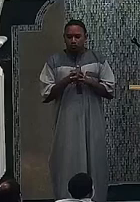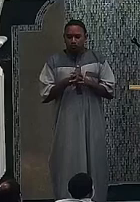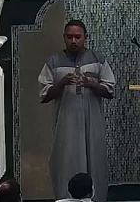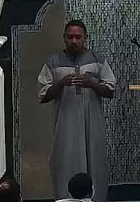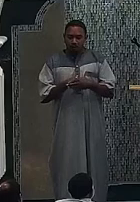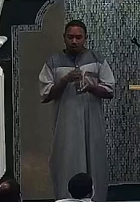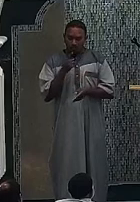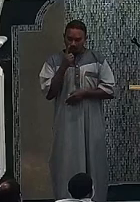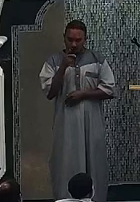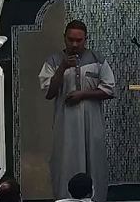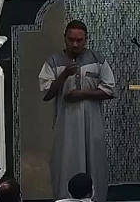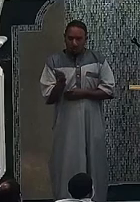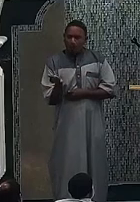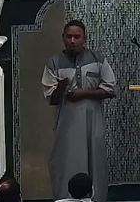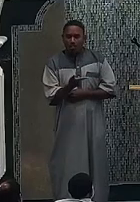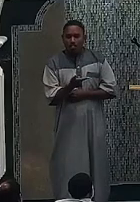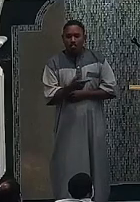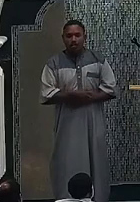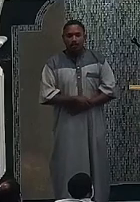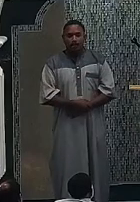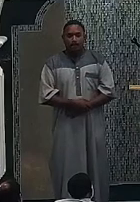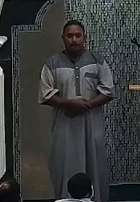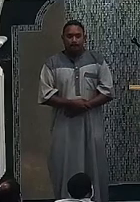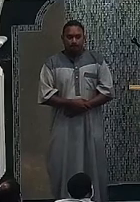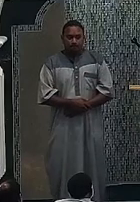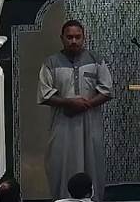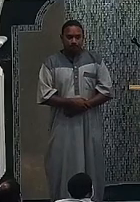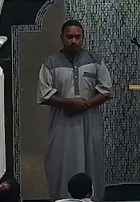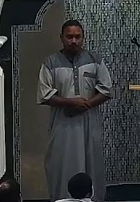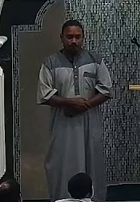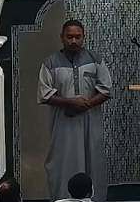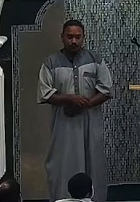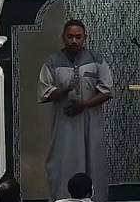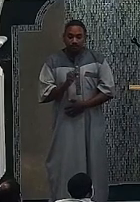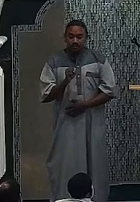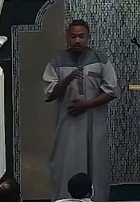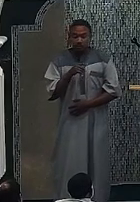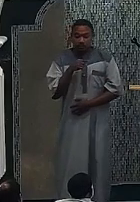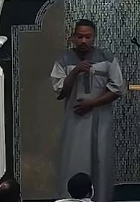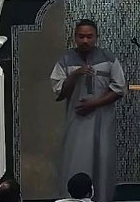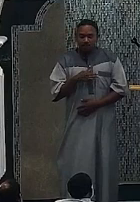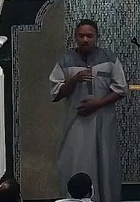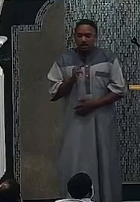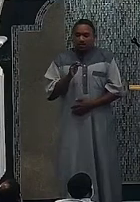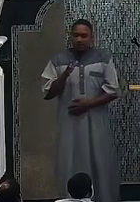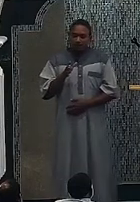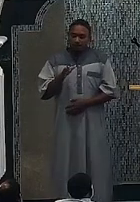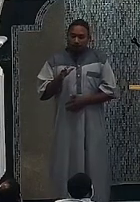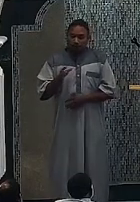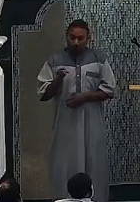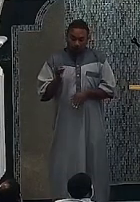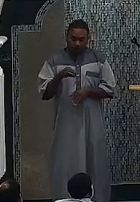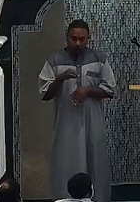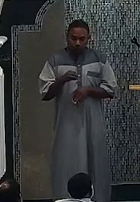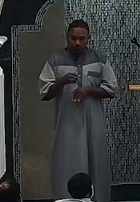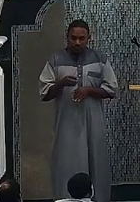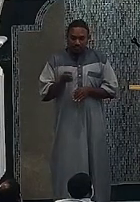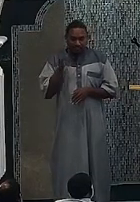And we feel that if we put a group of hearing learners with deaf learners, those